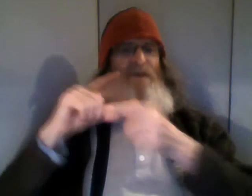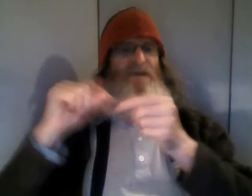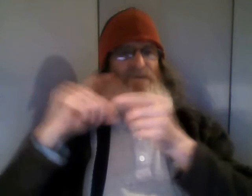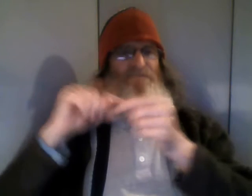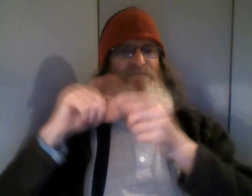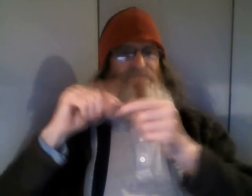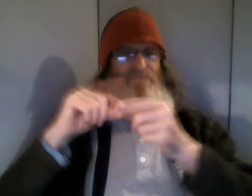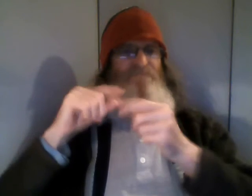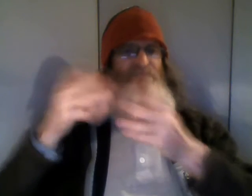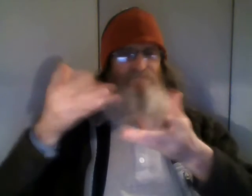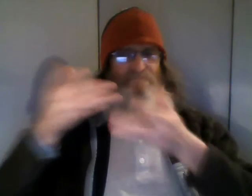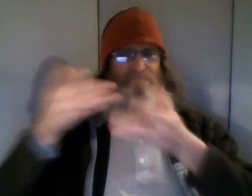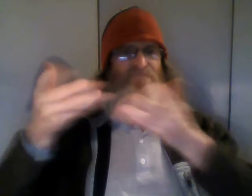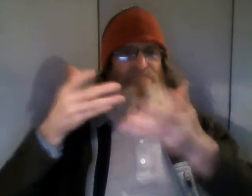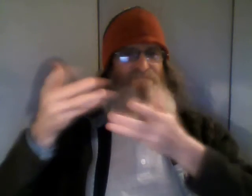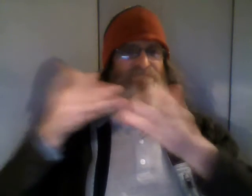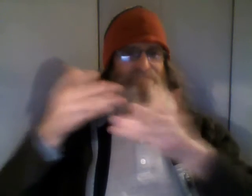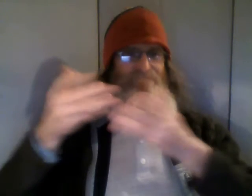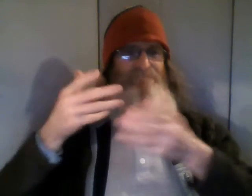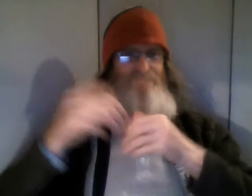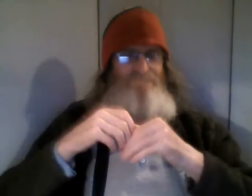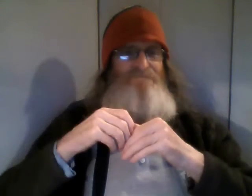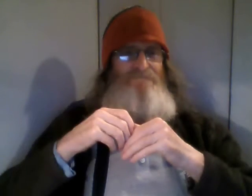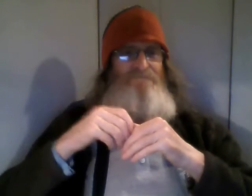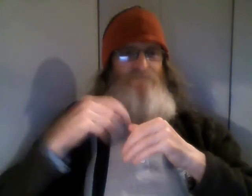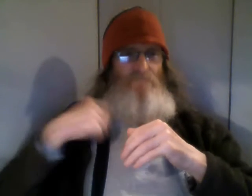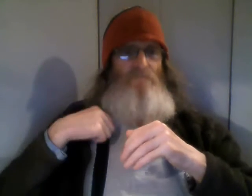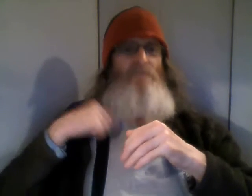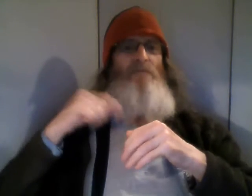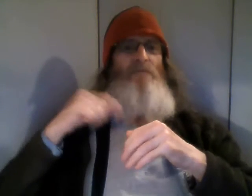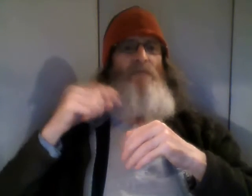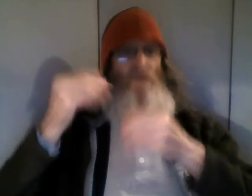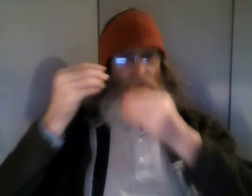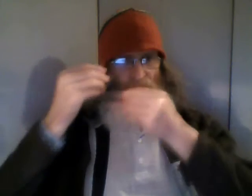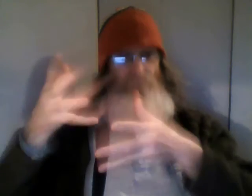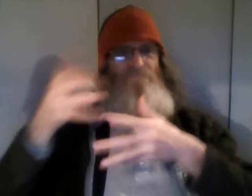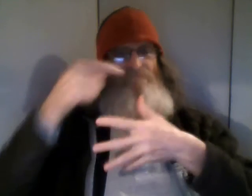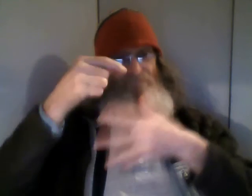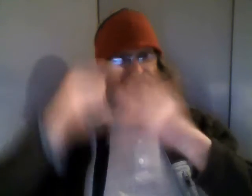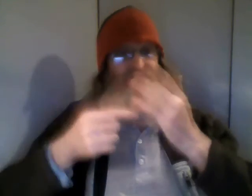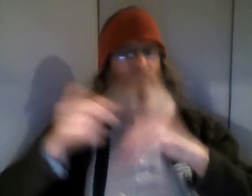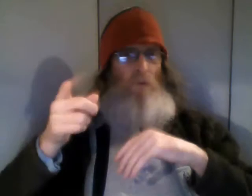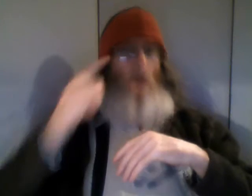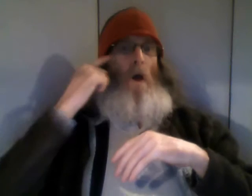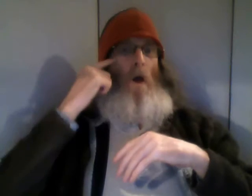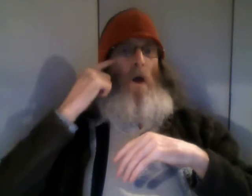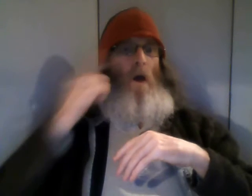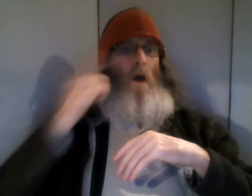one of them was sick and needed your help? Yes. Yes. But we weren't indiscreet about their drug habits. But you betrayed their trust.